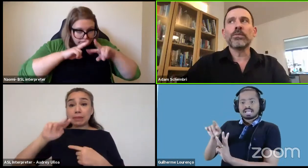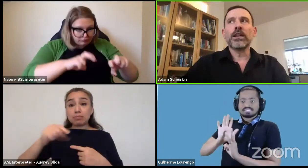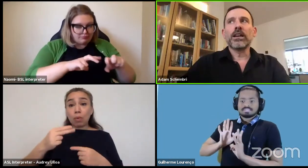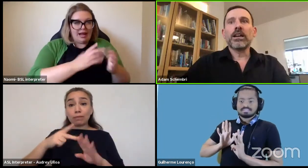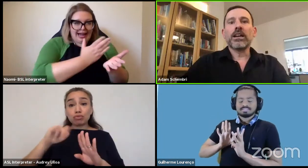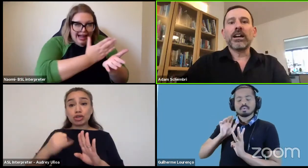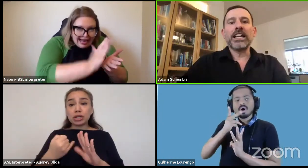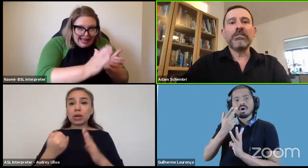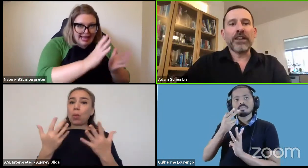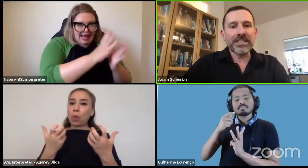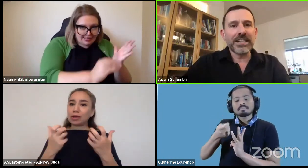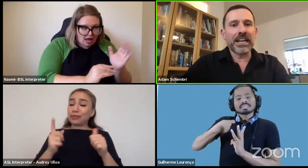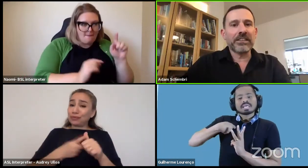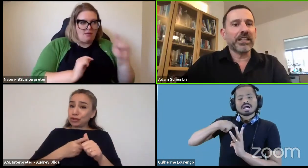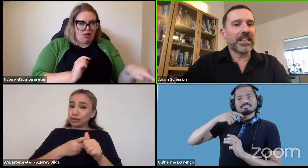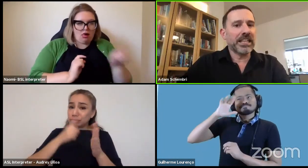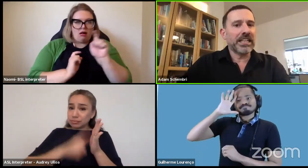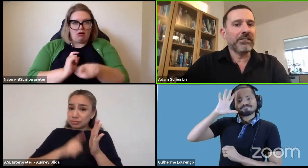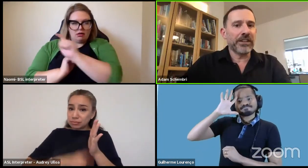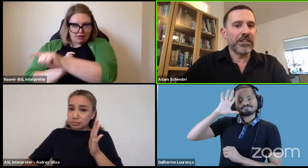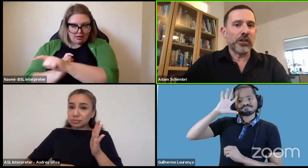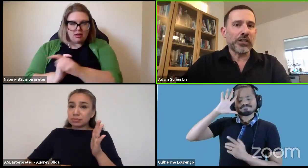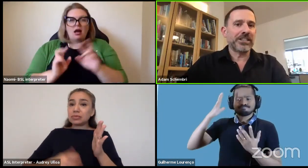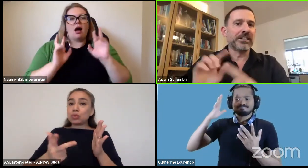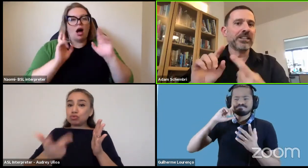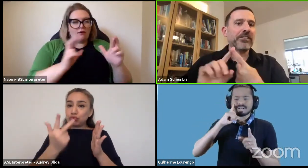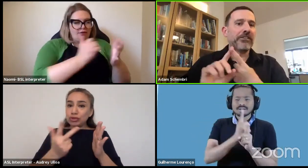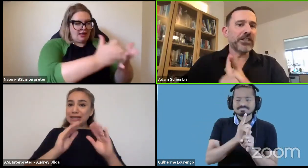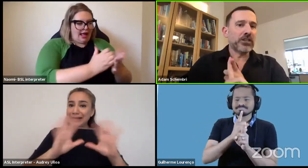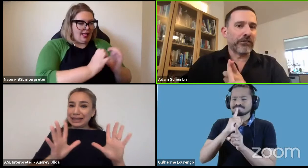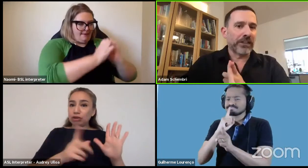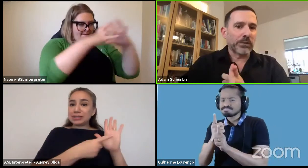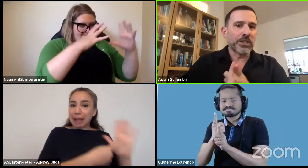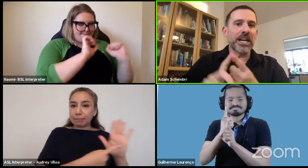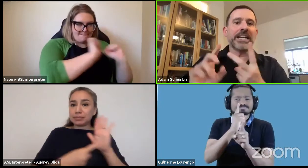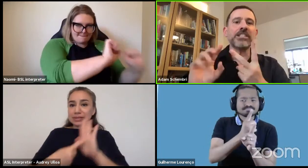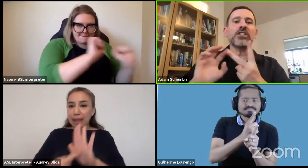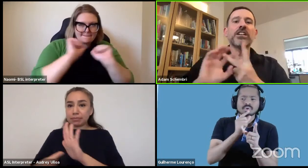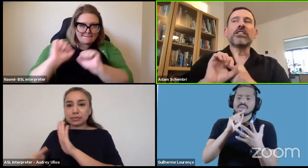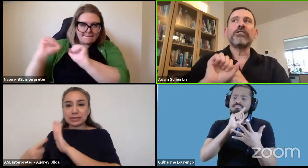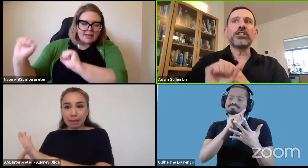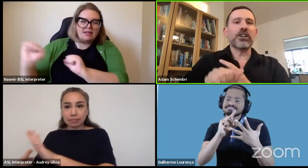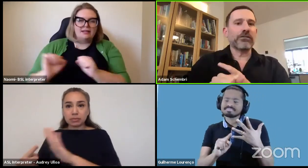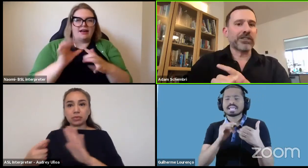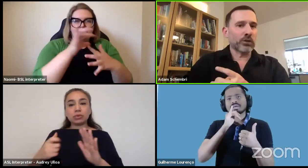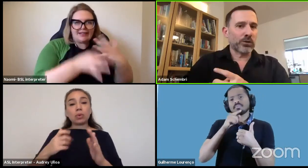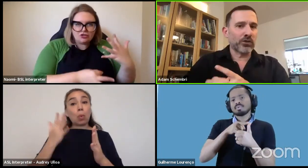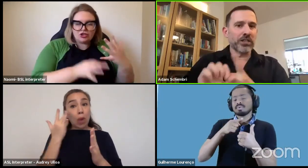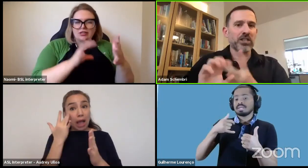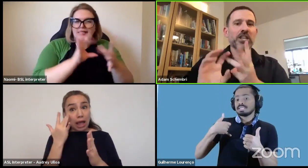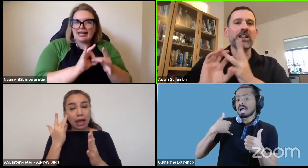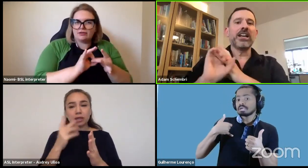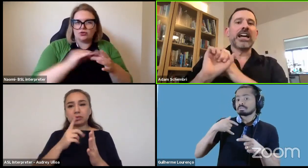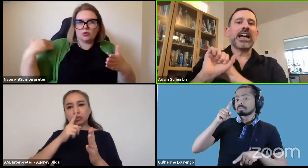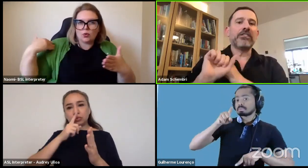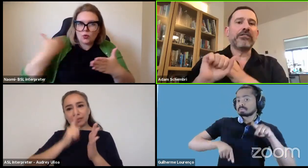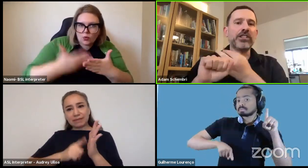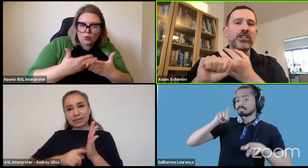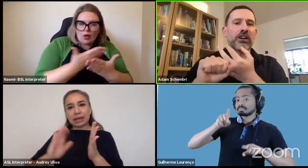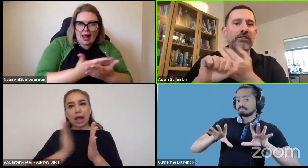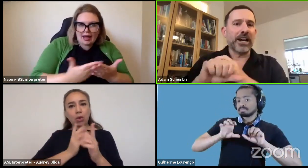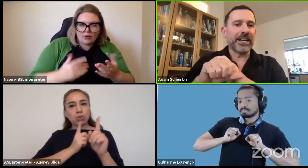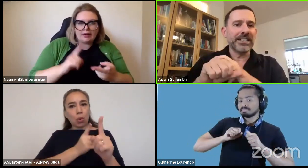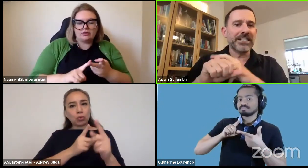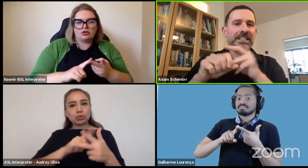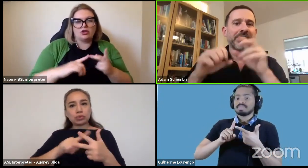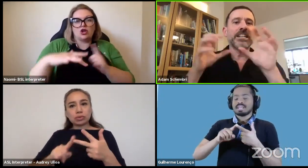to investigate the key features, the feature of language age, the feature of social structure, and the feature